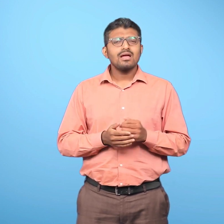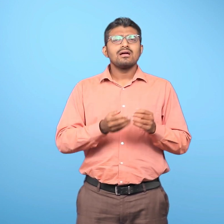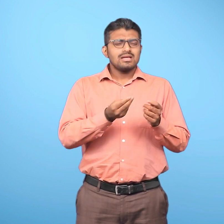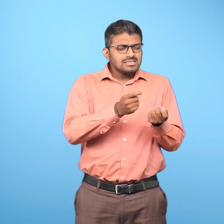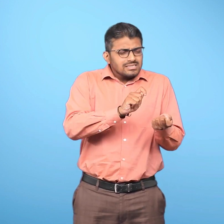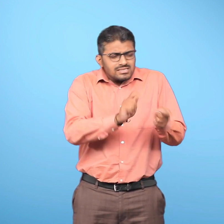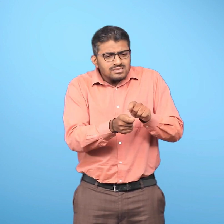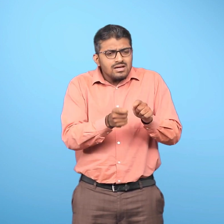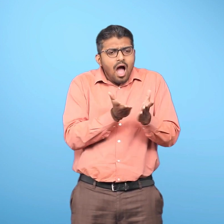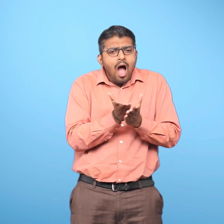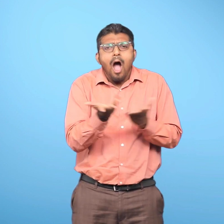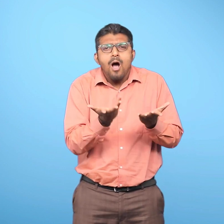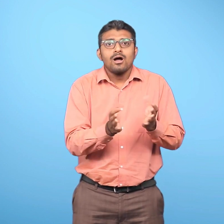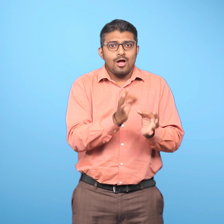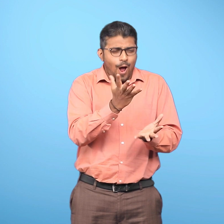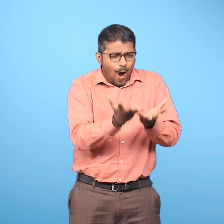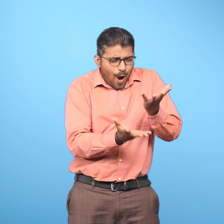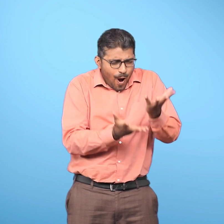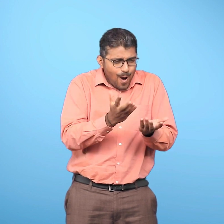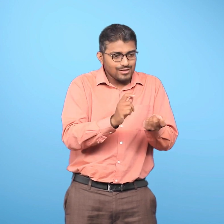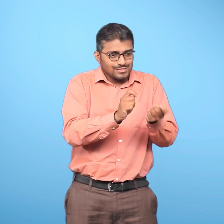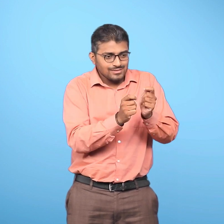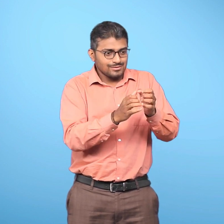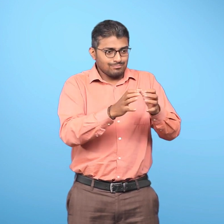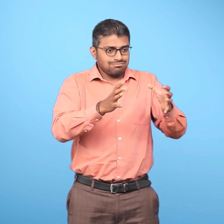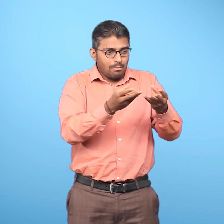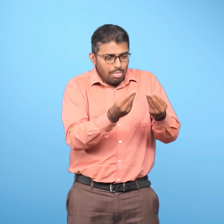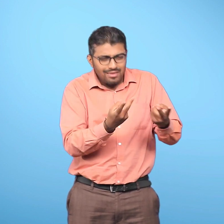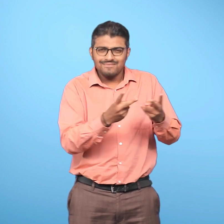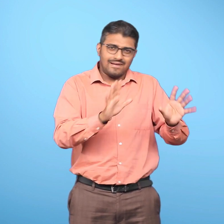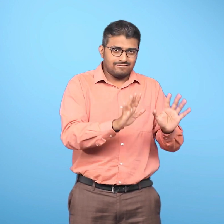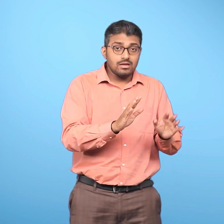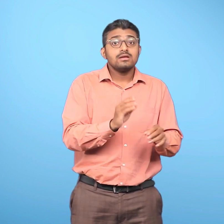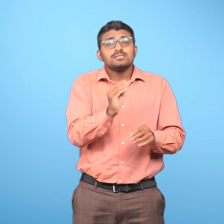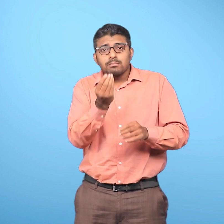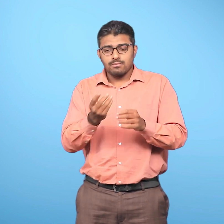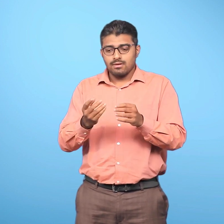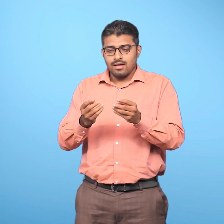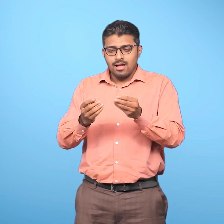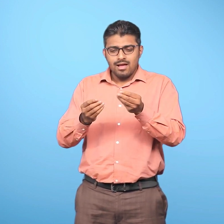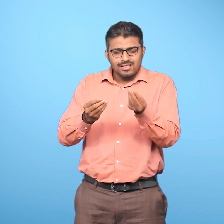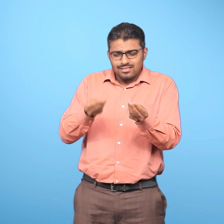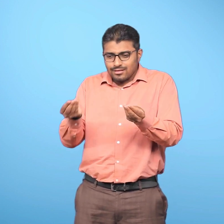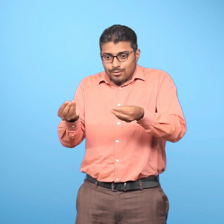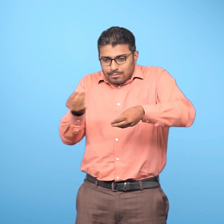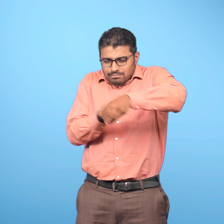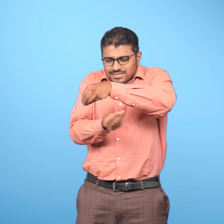A change may occur by heating a substance or by mixing it with some other.